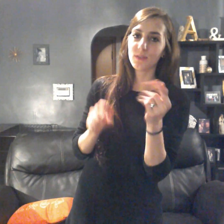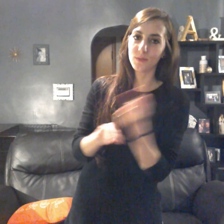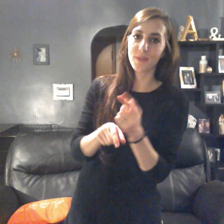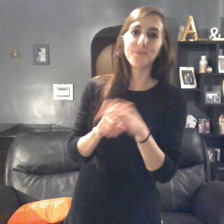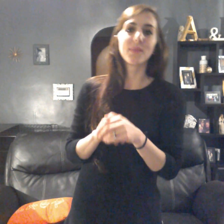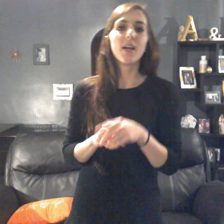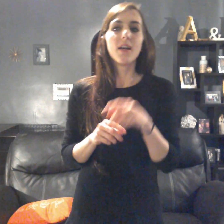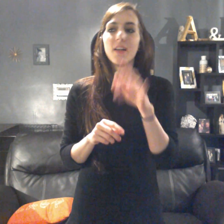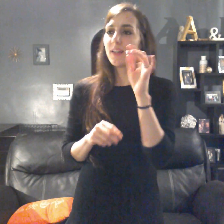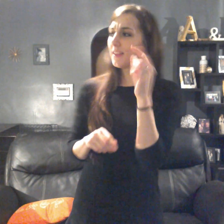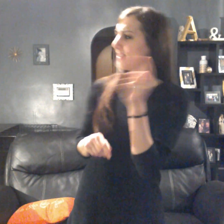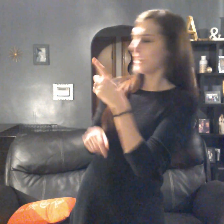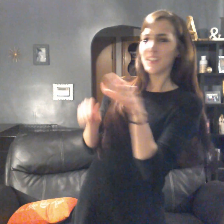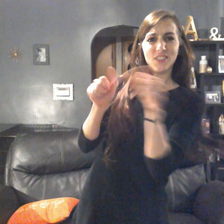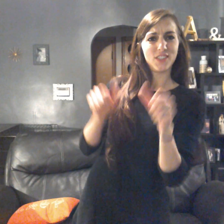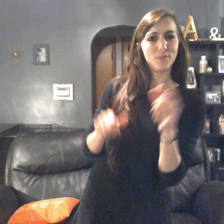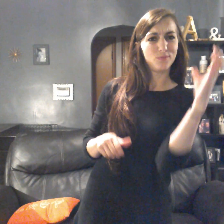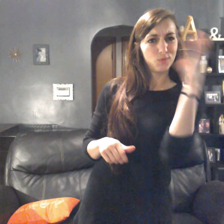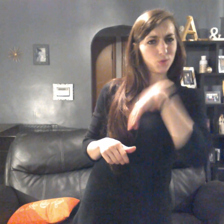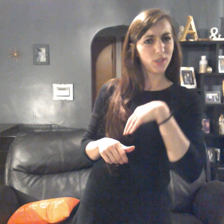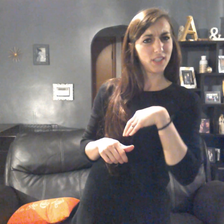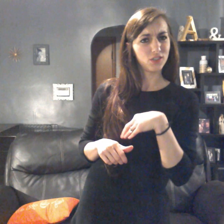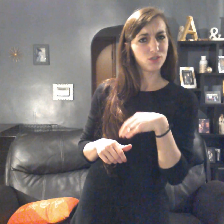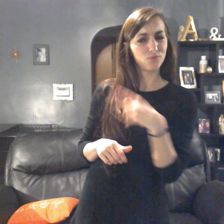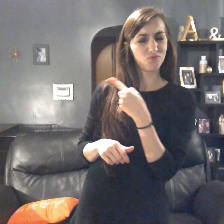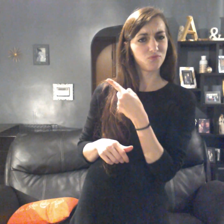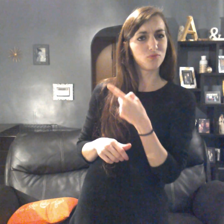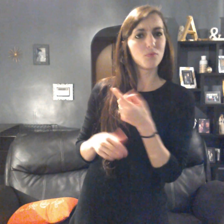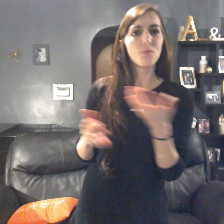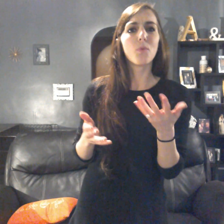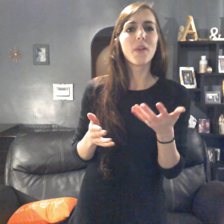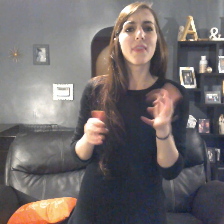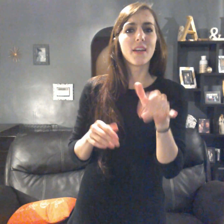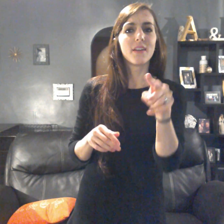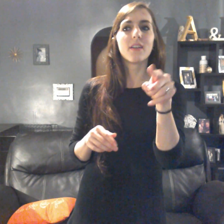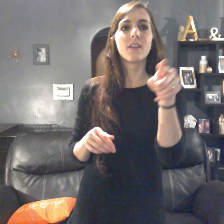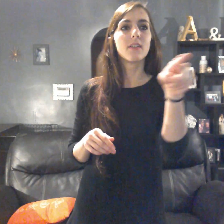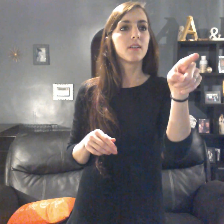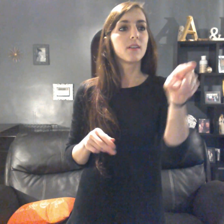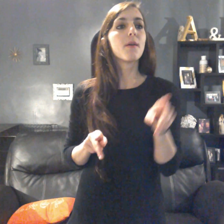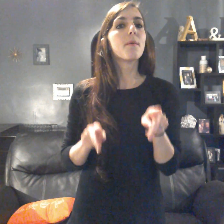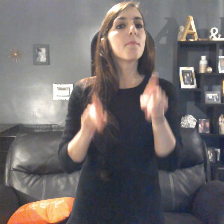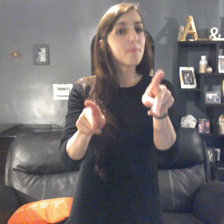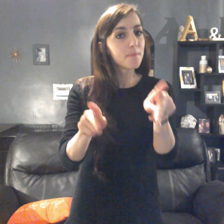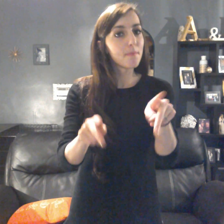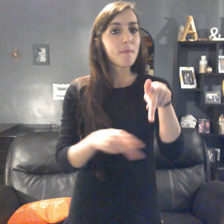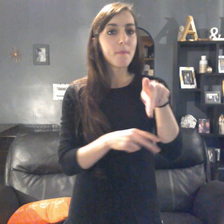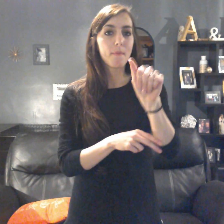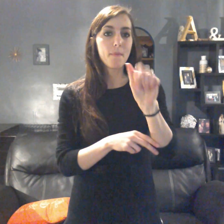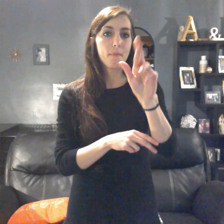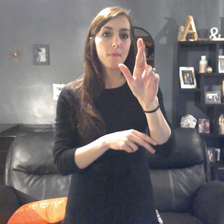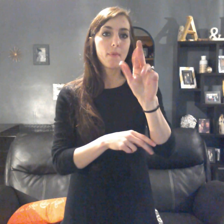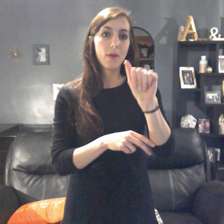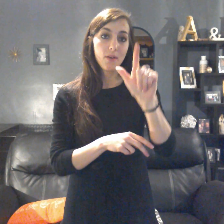Todd. Very good. What does it mean, parallel? Anybody remember? You may not even have heard of that